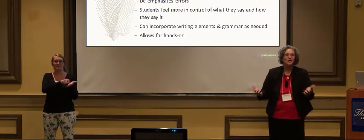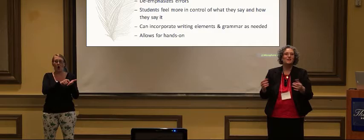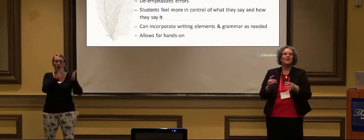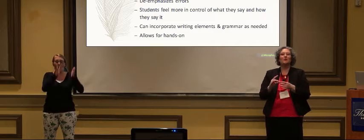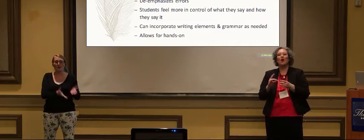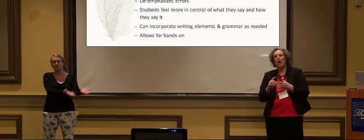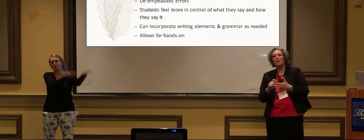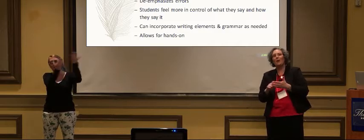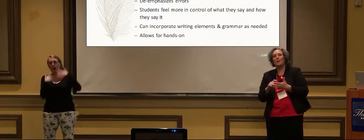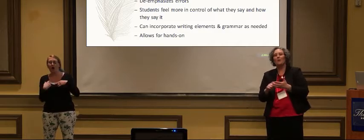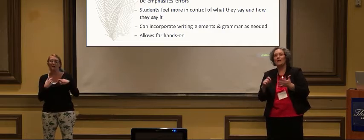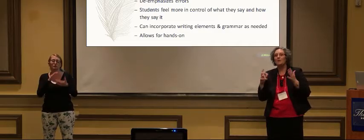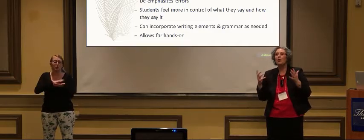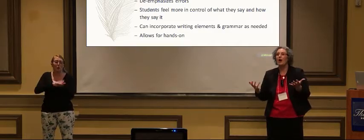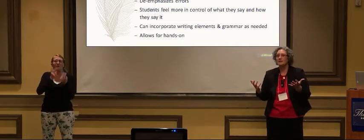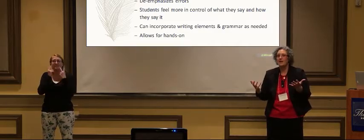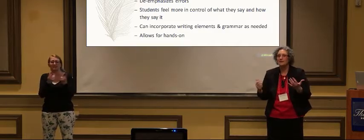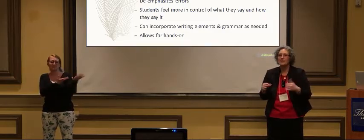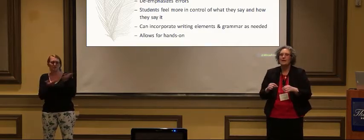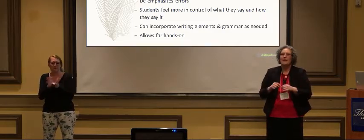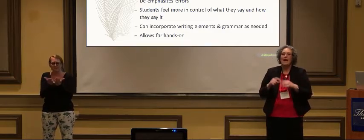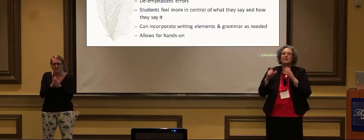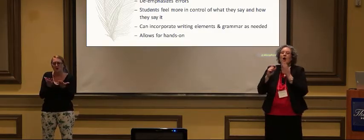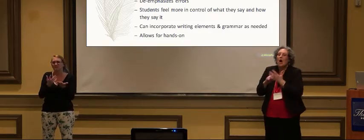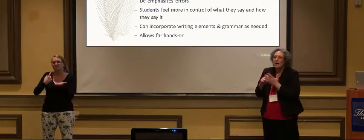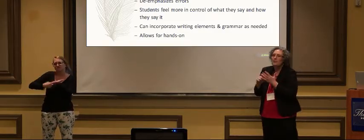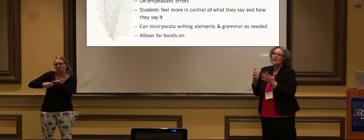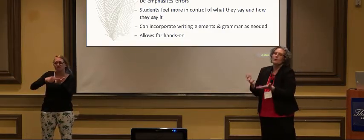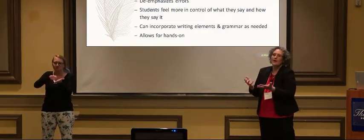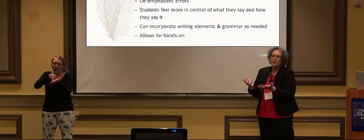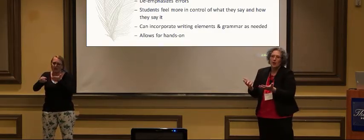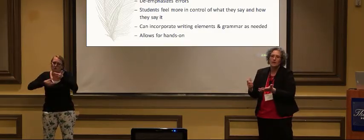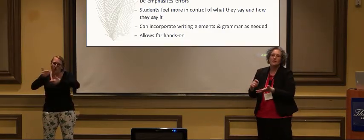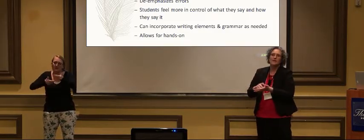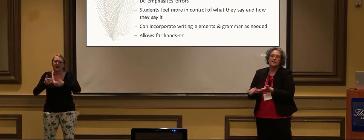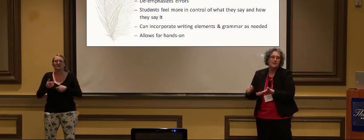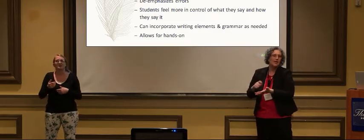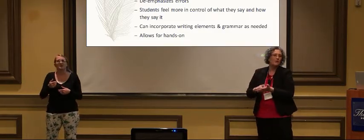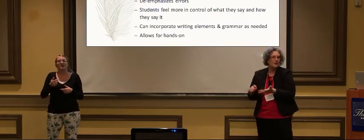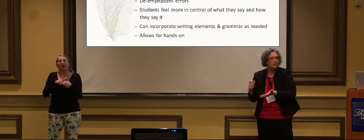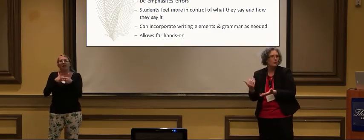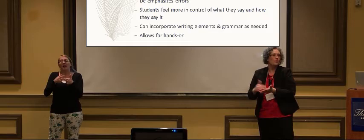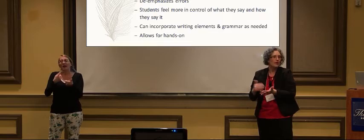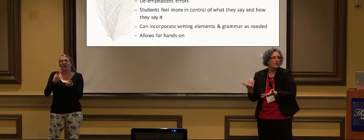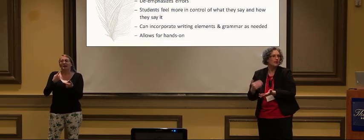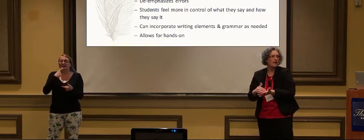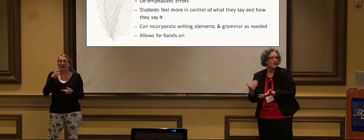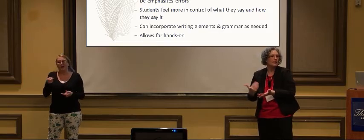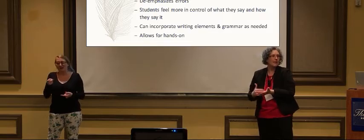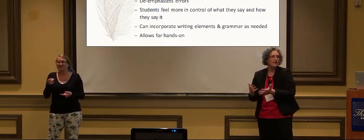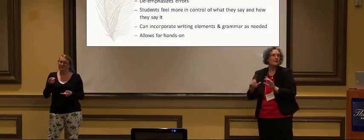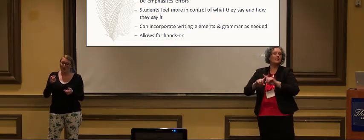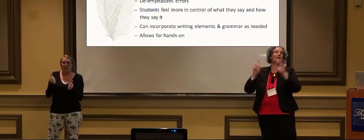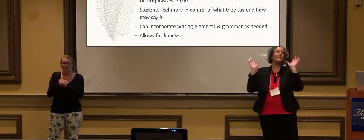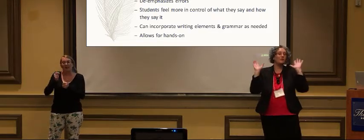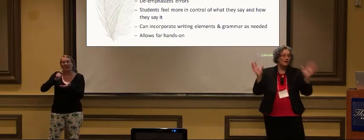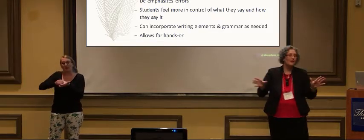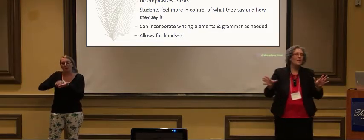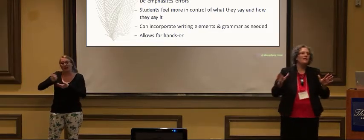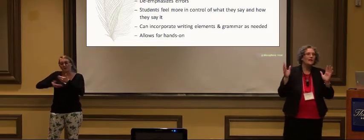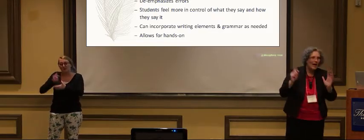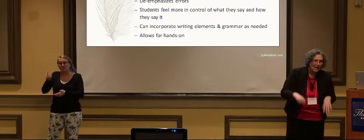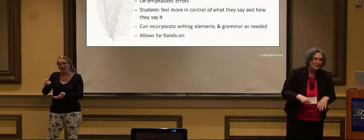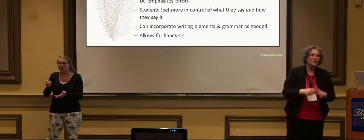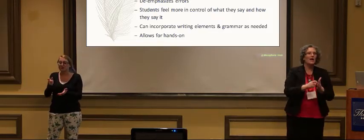their books, and they would talk about the writing process. And talking about the writing process and saying you have to rewrite it again and again is